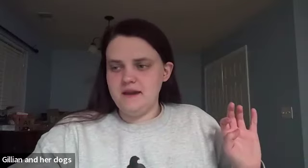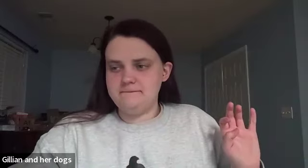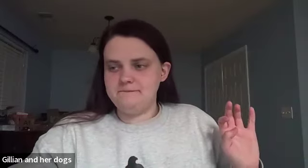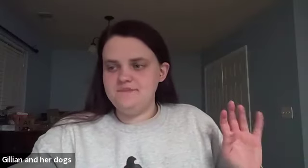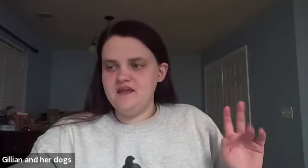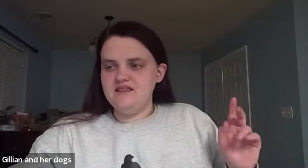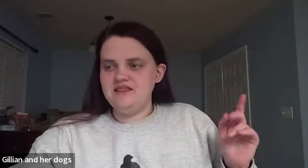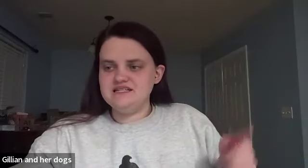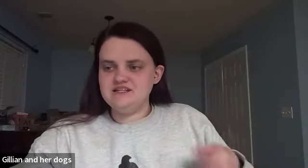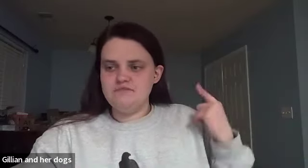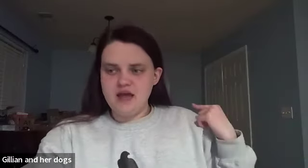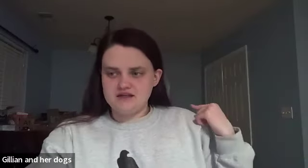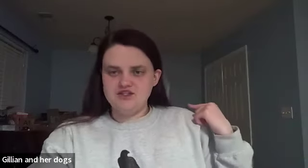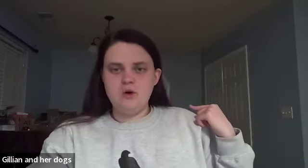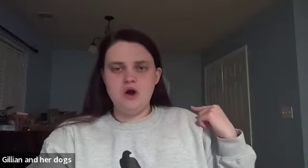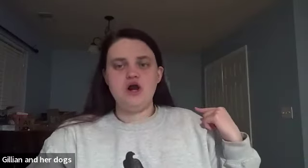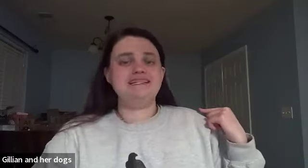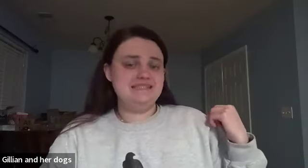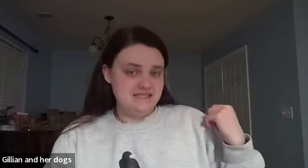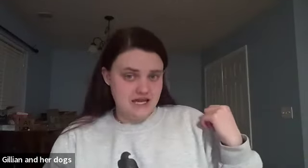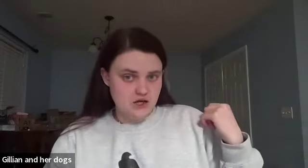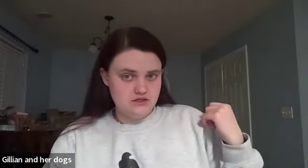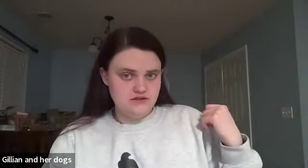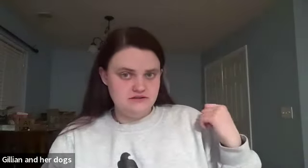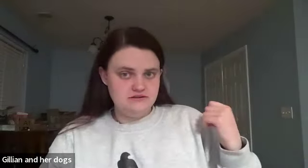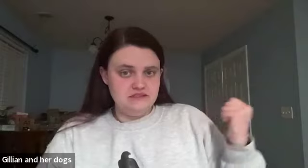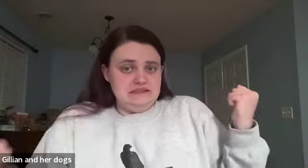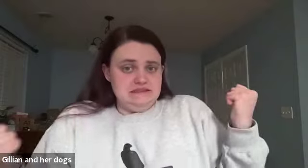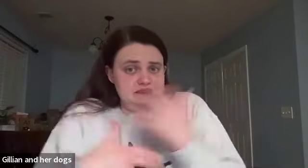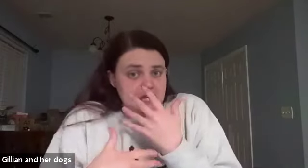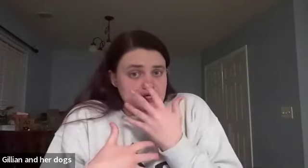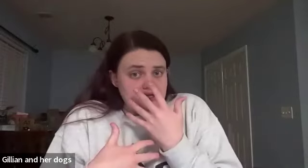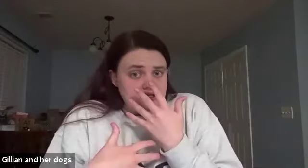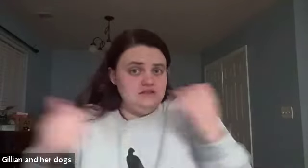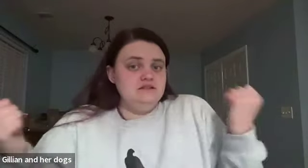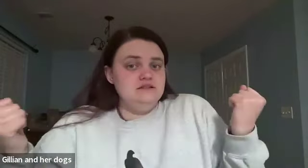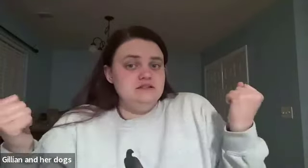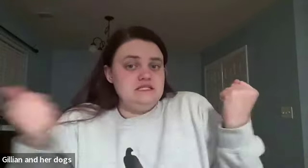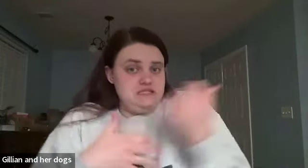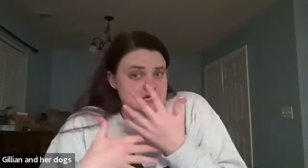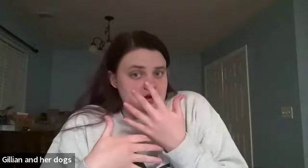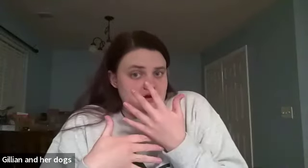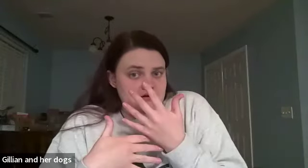Okay, let's go back to our scared, scared, scared.